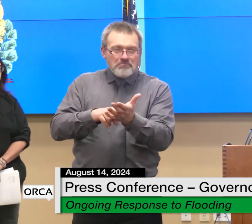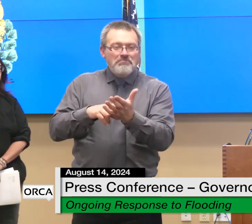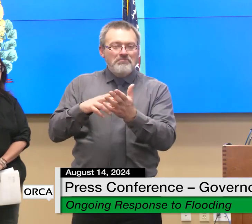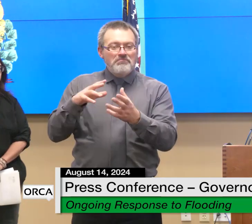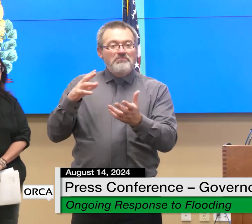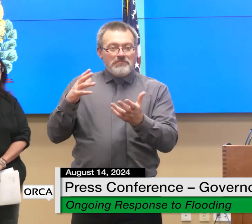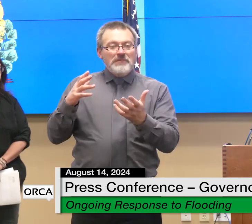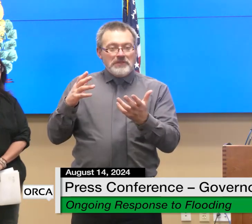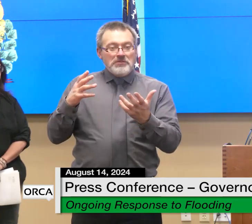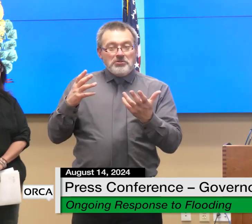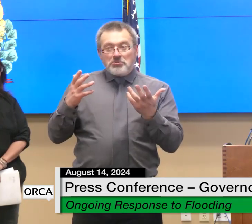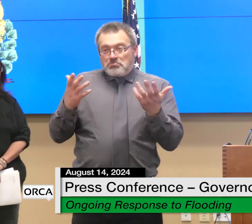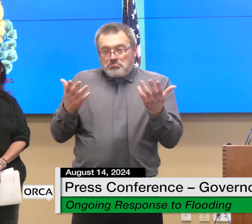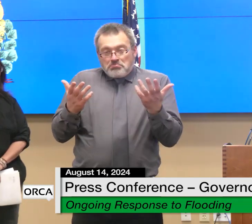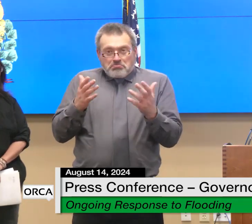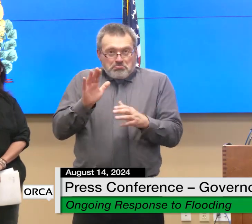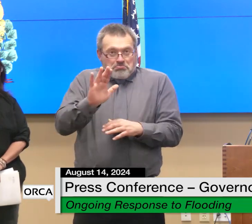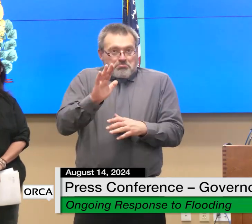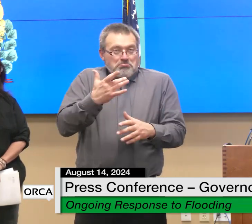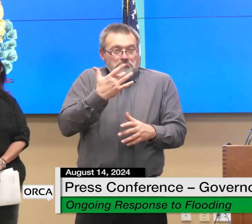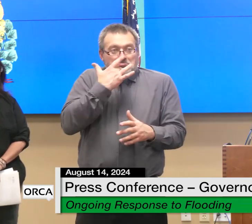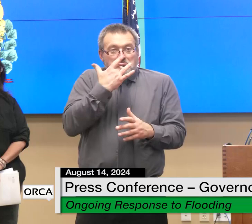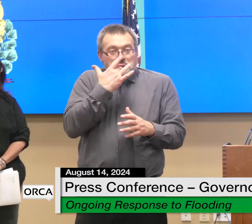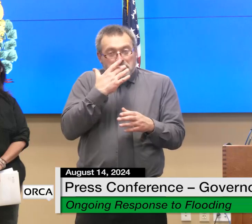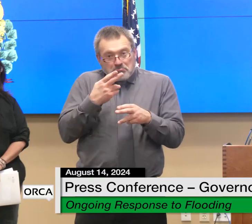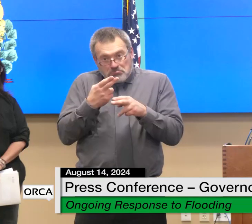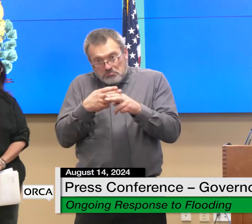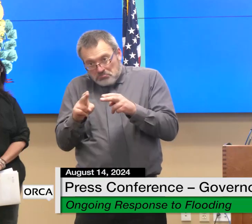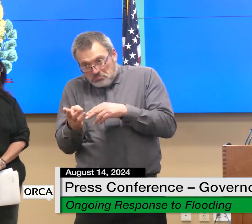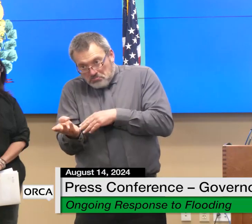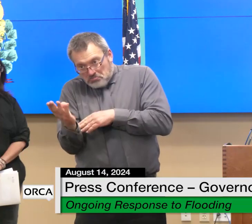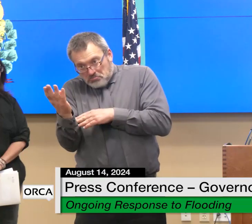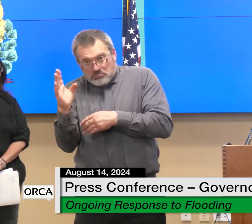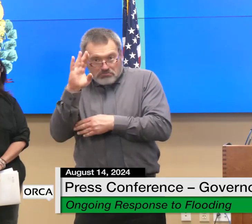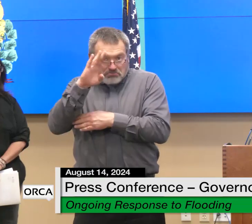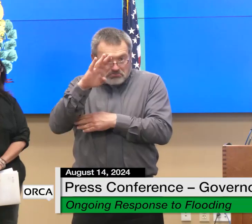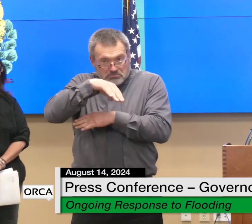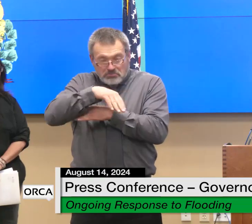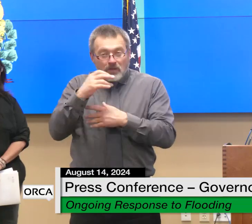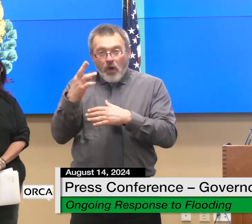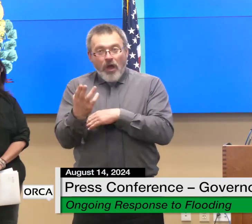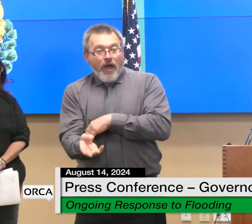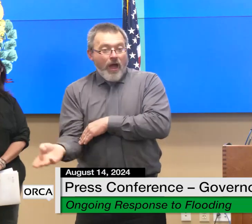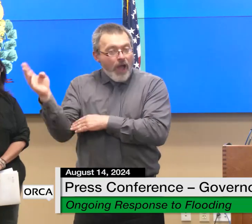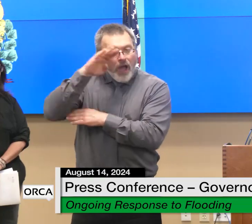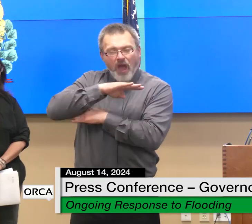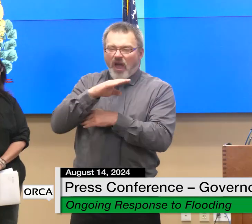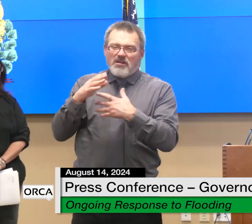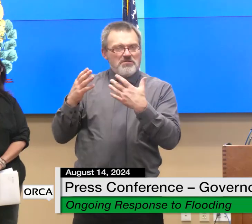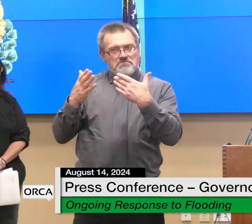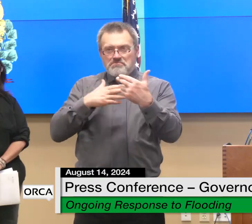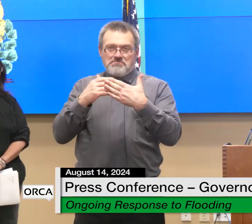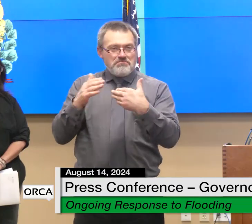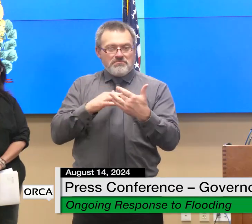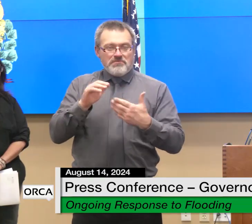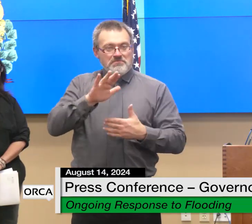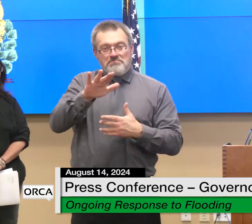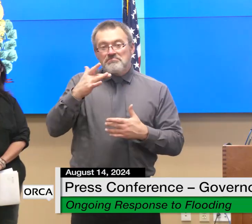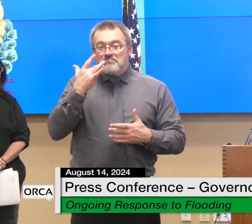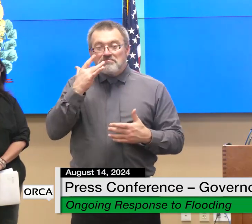an entire day, can really make a difference. And we need you. Those volunteering can't do it on their